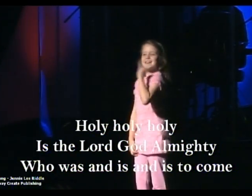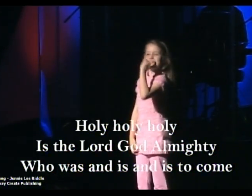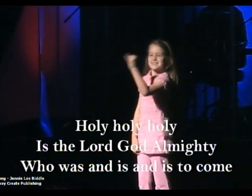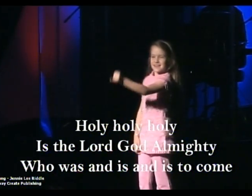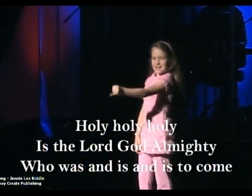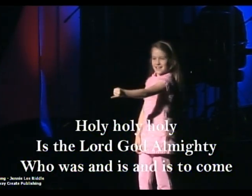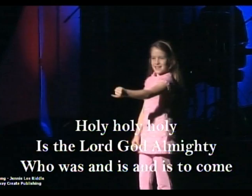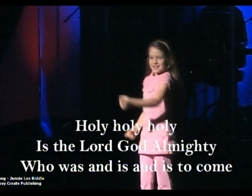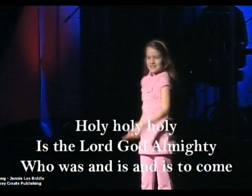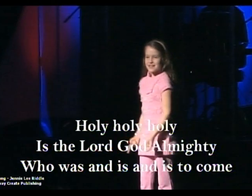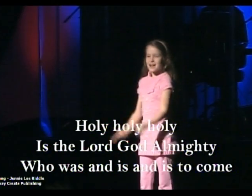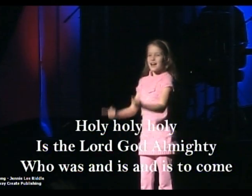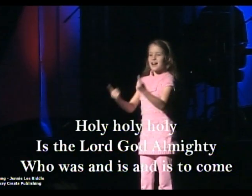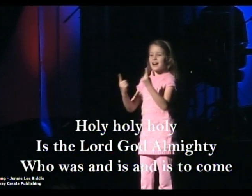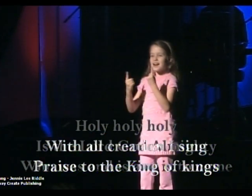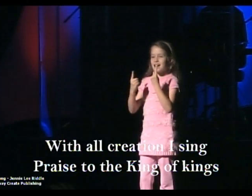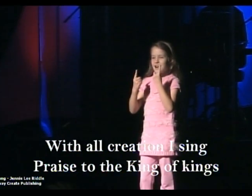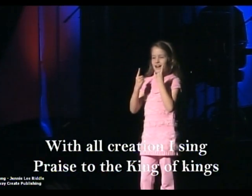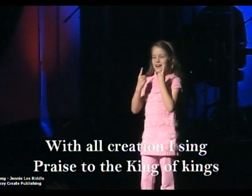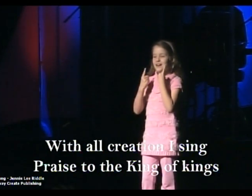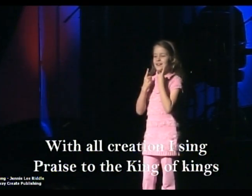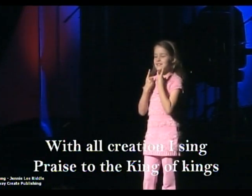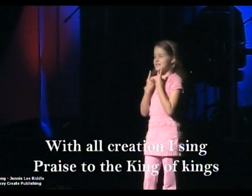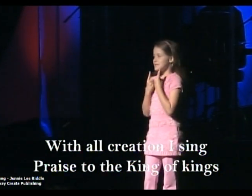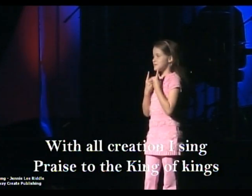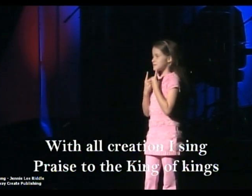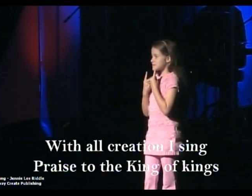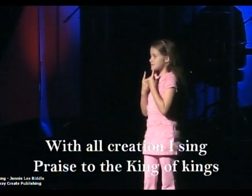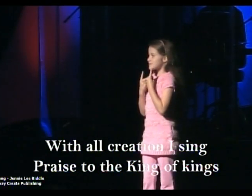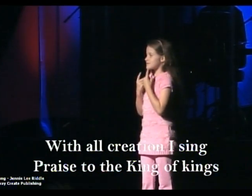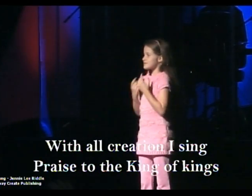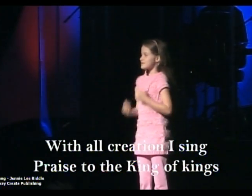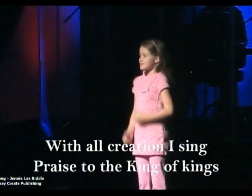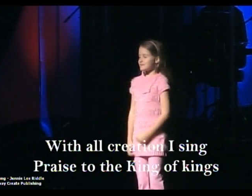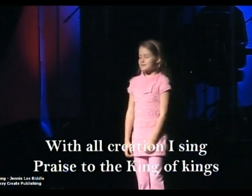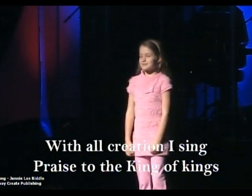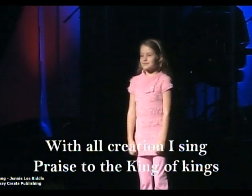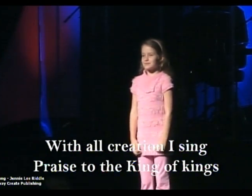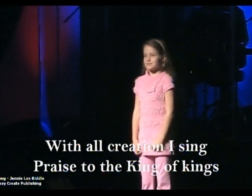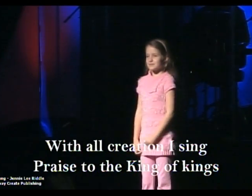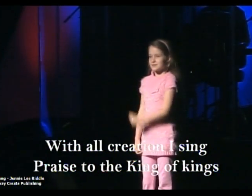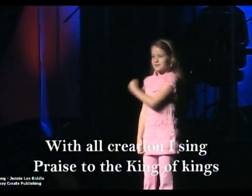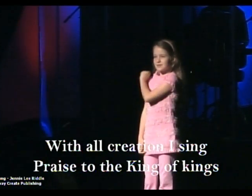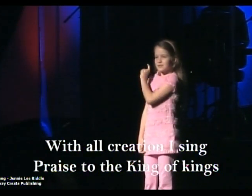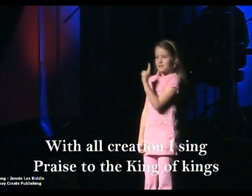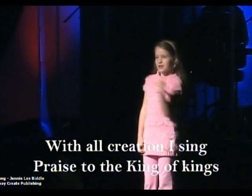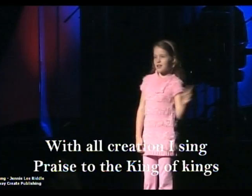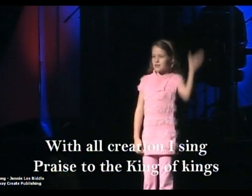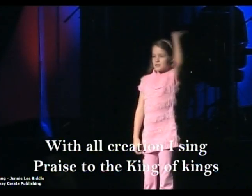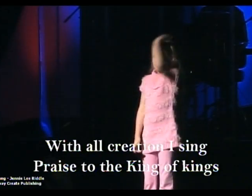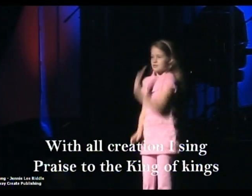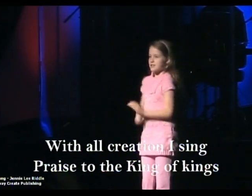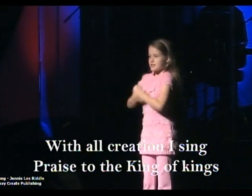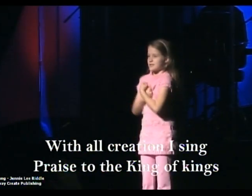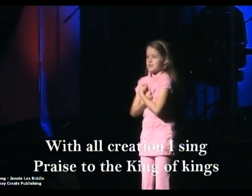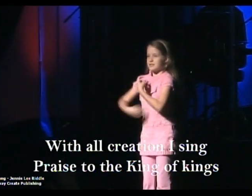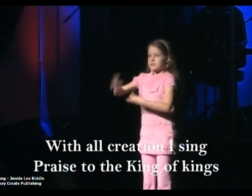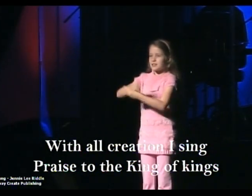is and is to come. Yeah, with all creation